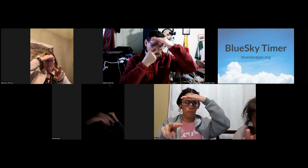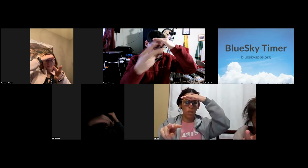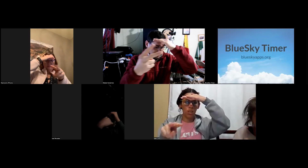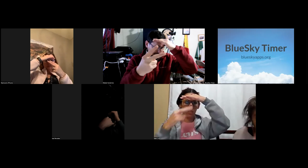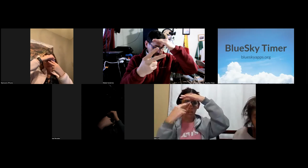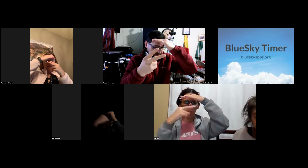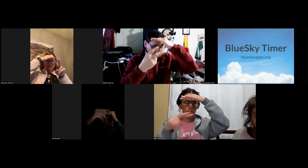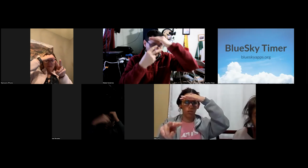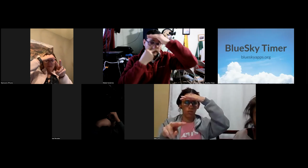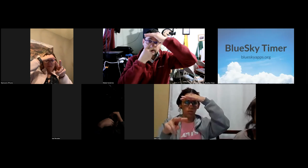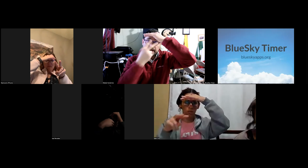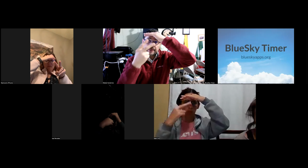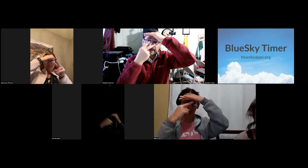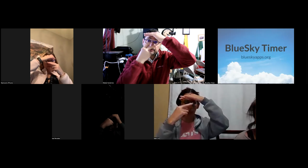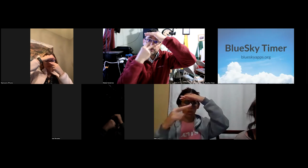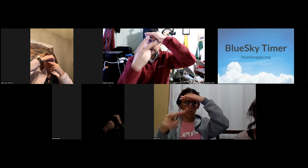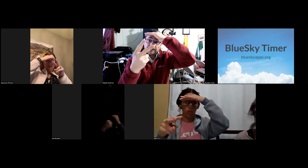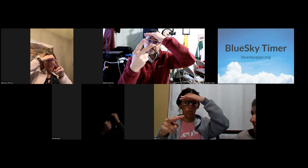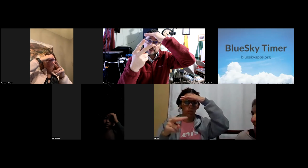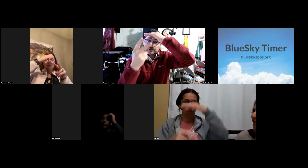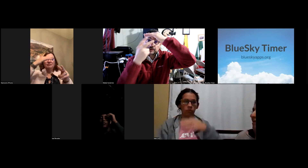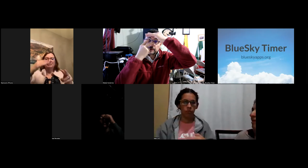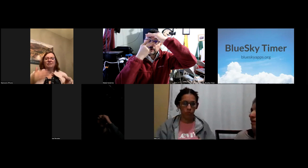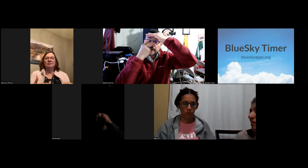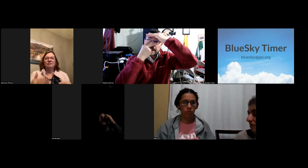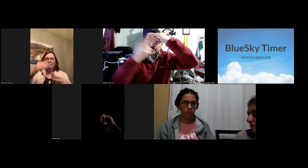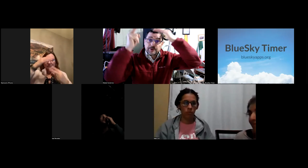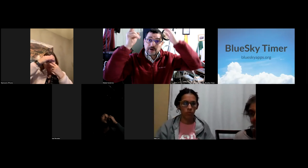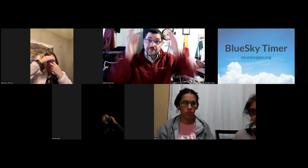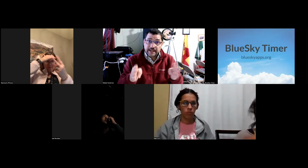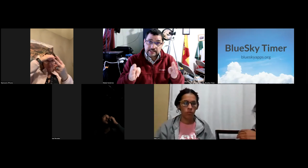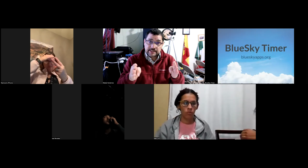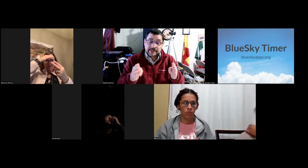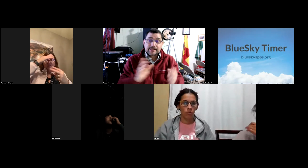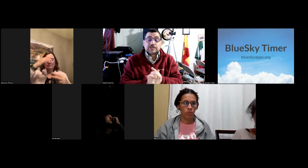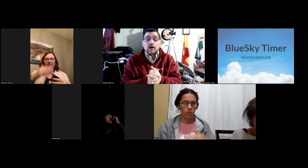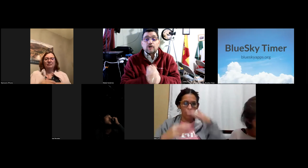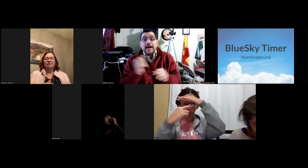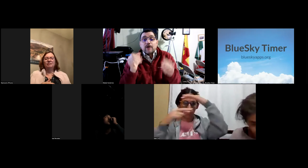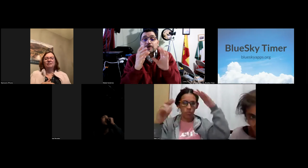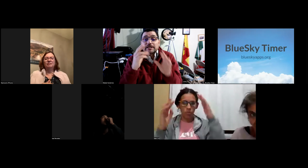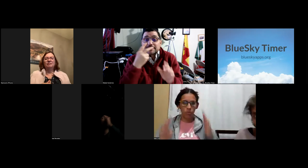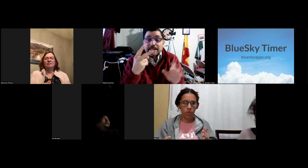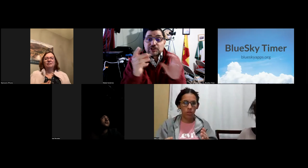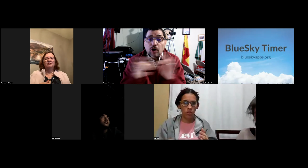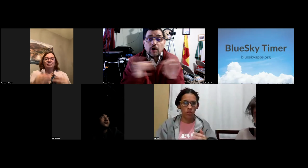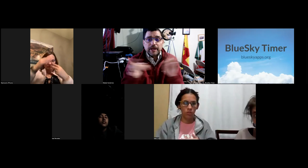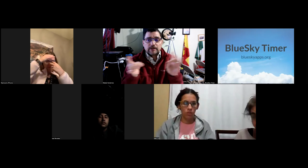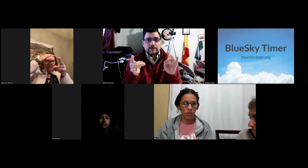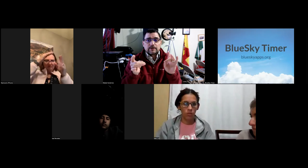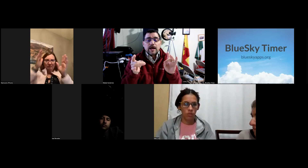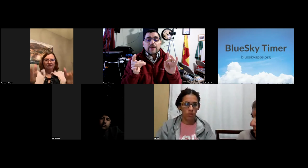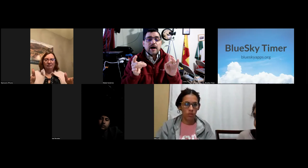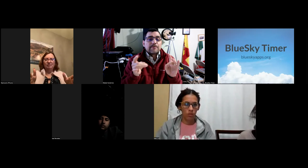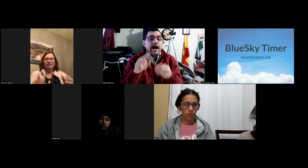predict or vision, and then or prophecy also, and prophet. So now we're gonna see a